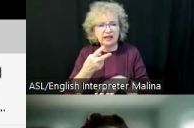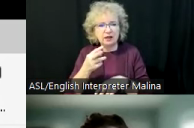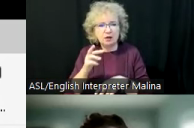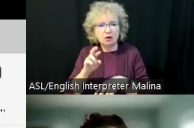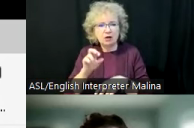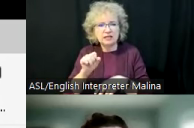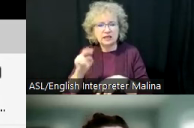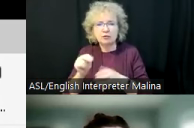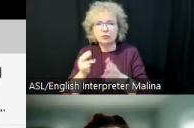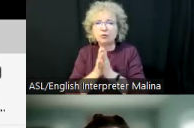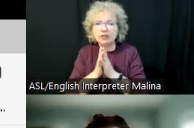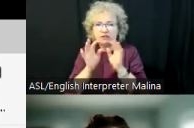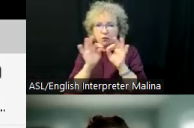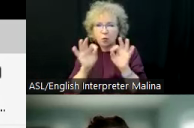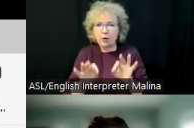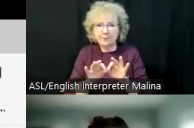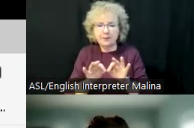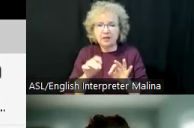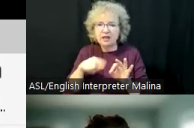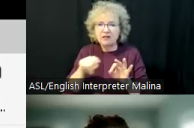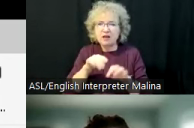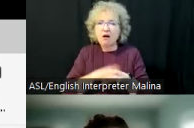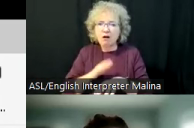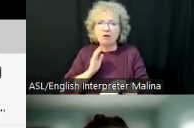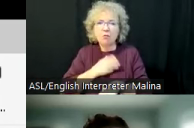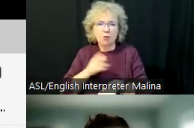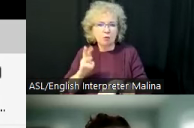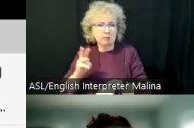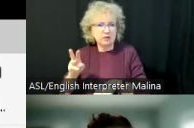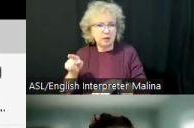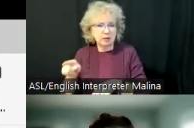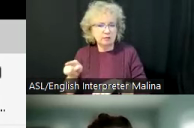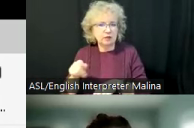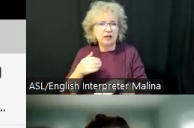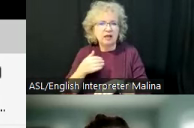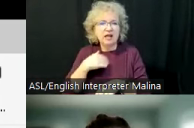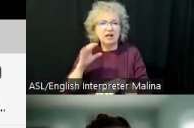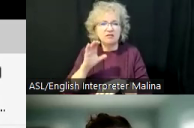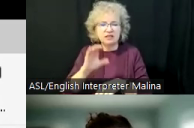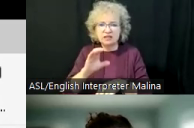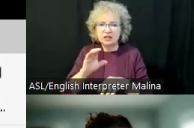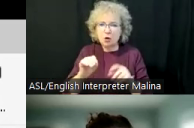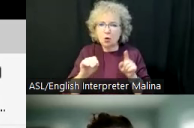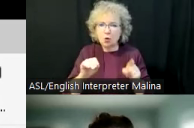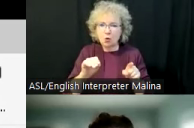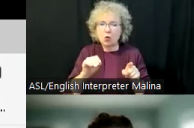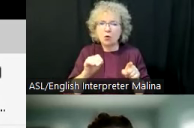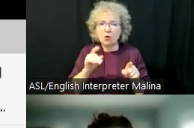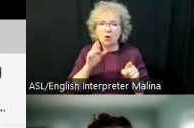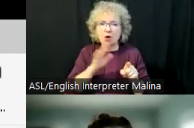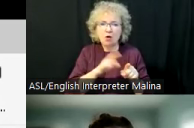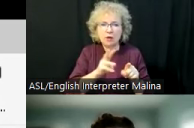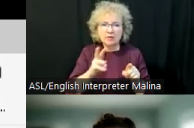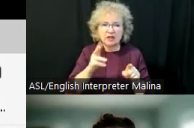request form. So these are on our website. We have the CCO version on our website for each